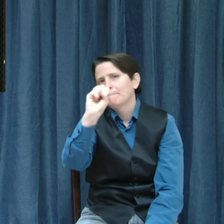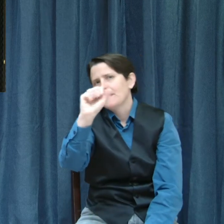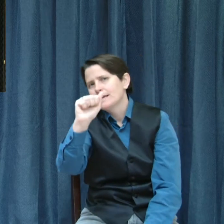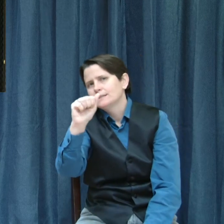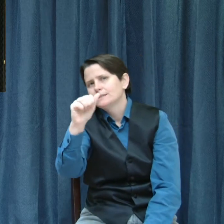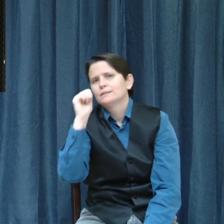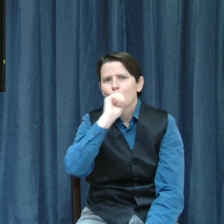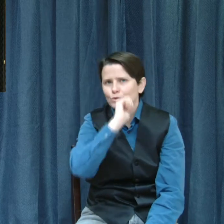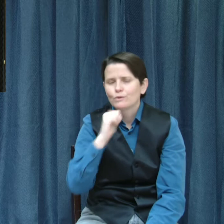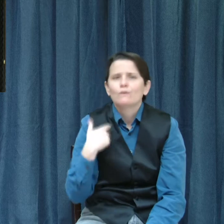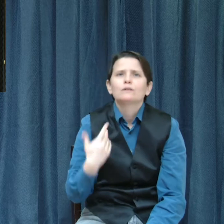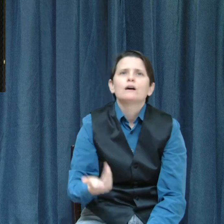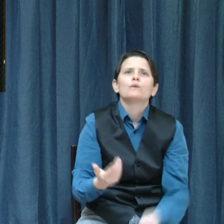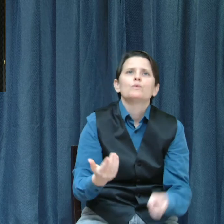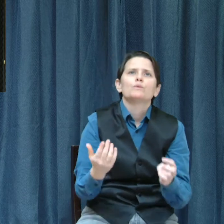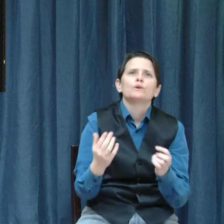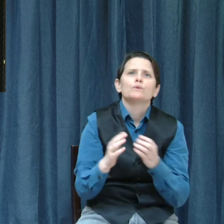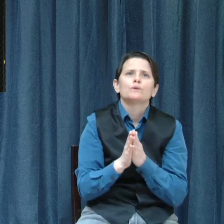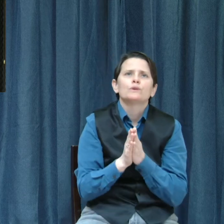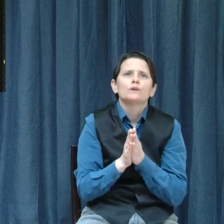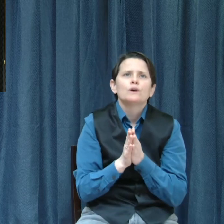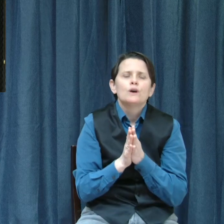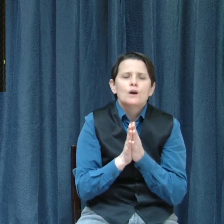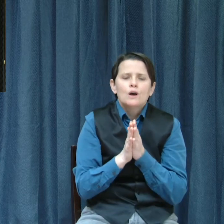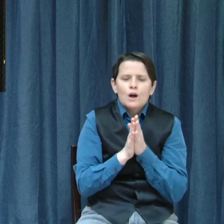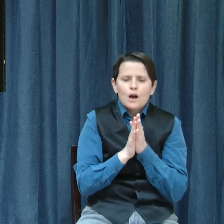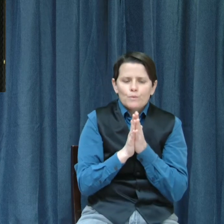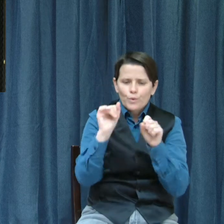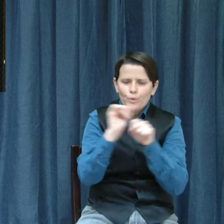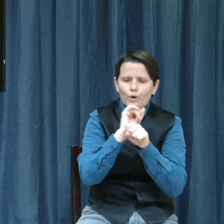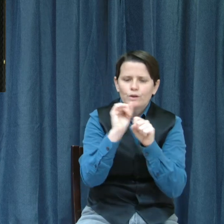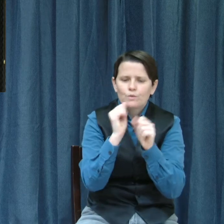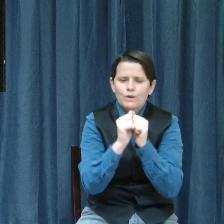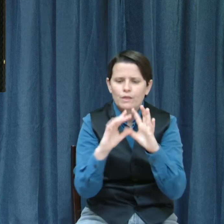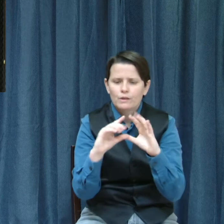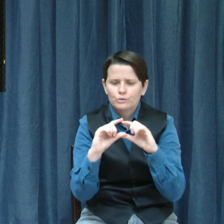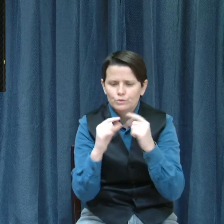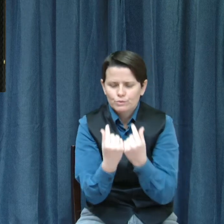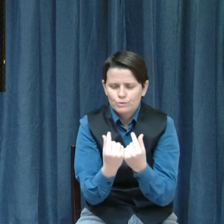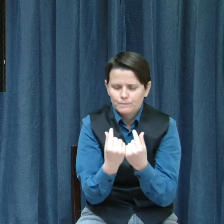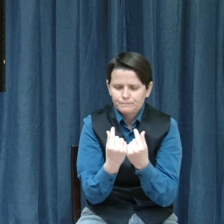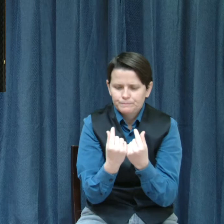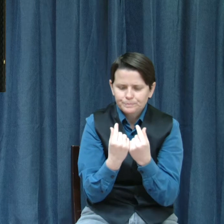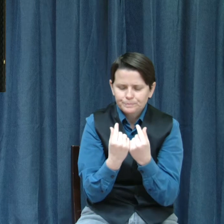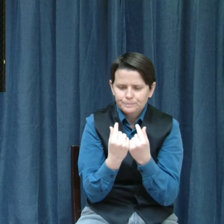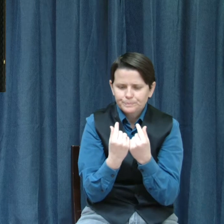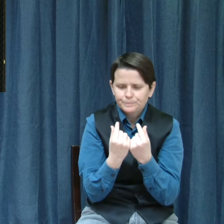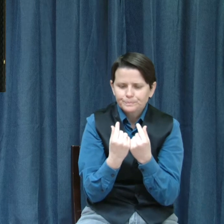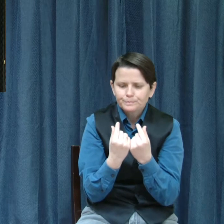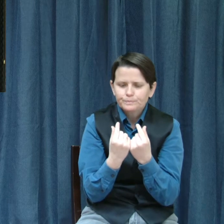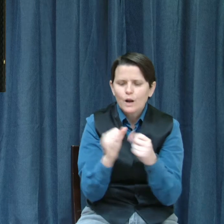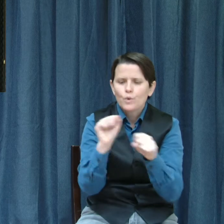up calling it the Dieta Bear Unity Community Center, but we were working, a group of us were working with the United